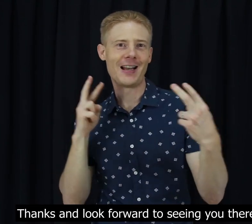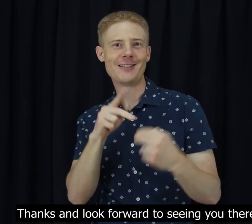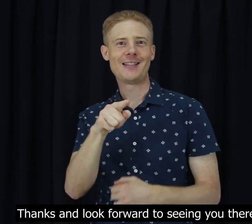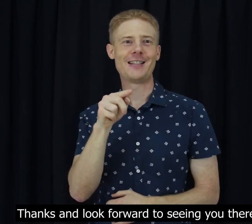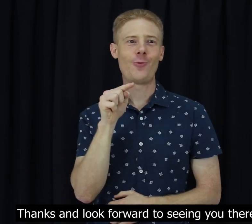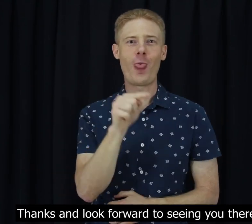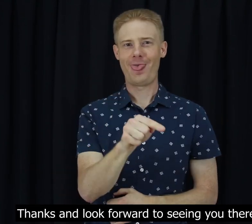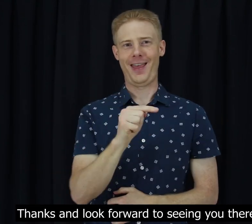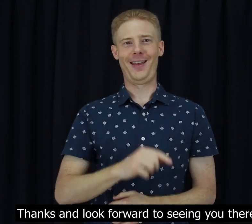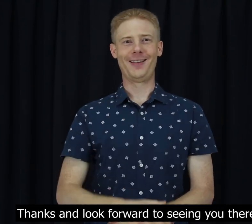to seeing you there.